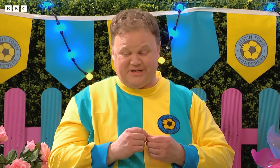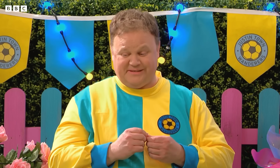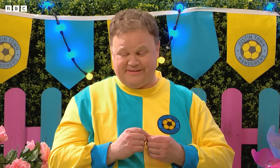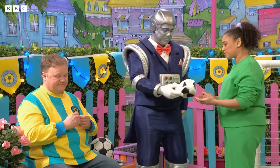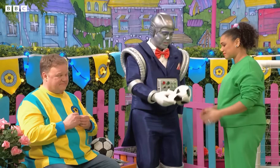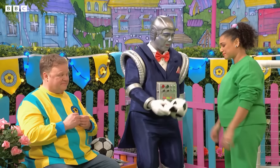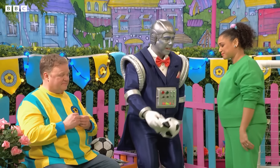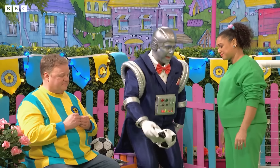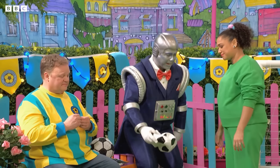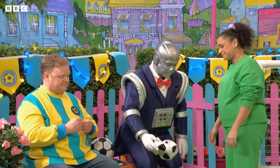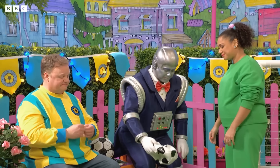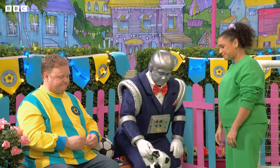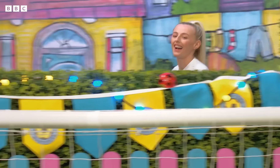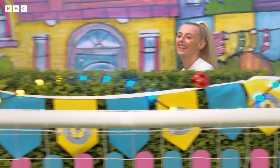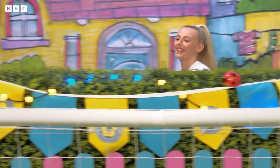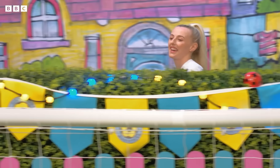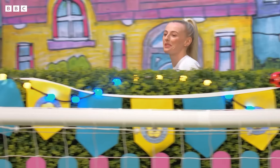coaches. Sorry, Cat. I can help.